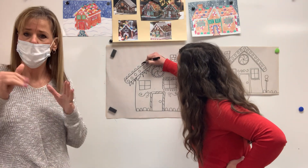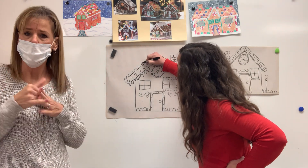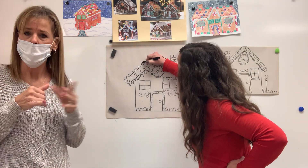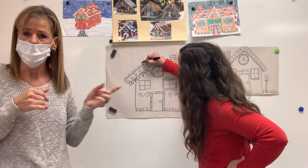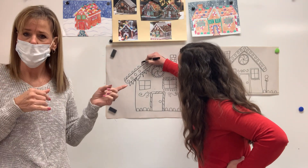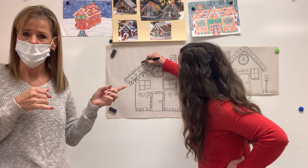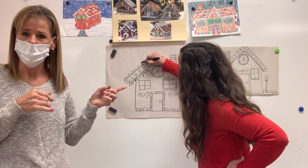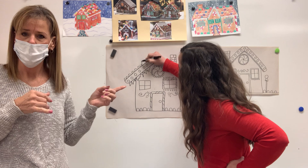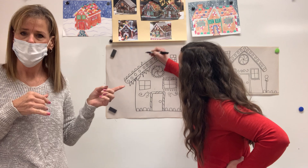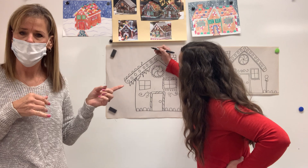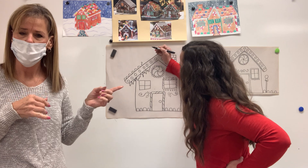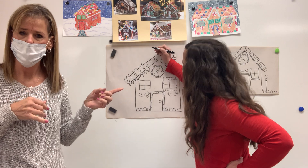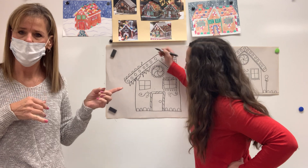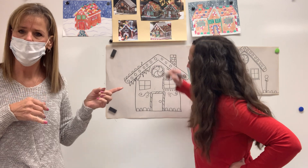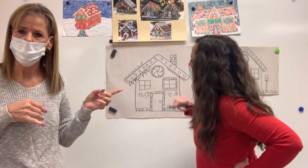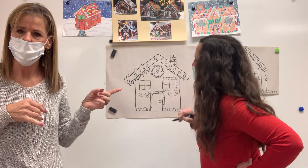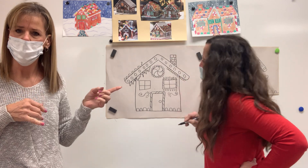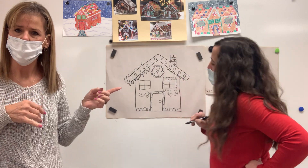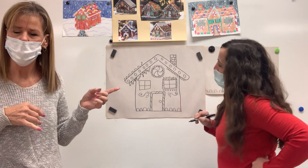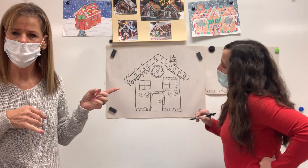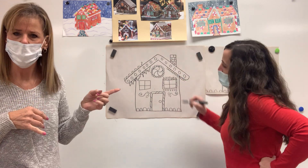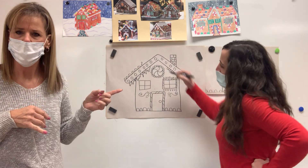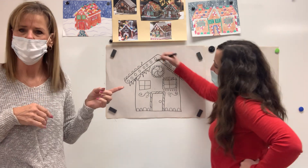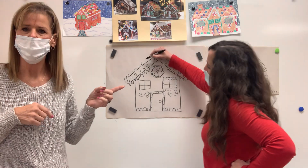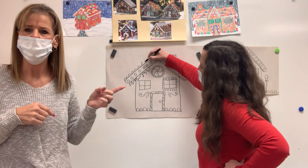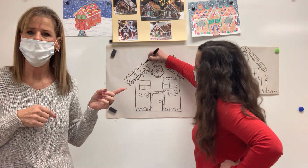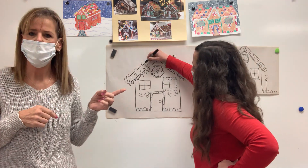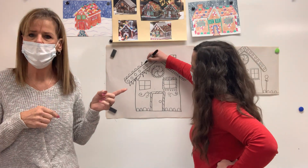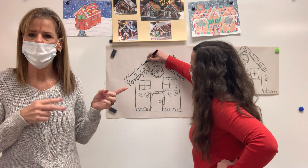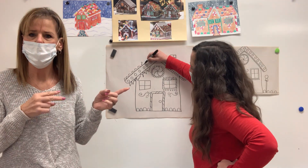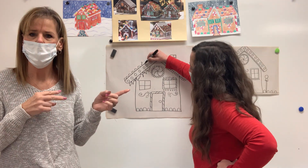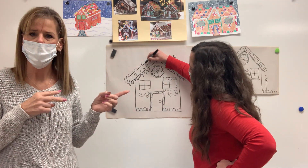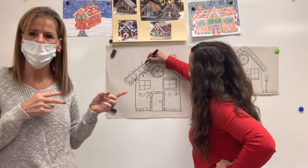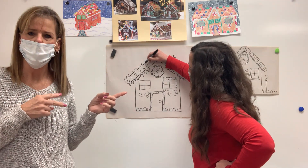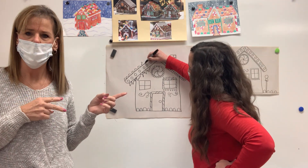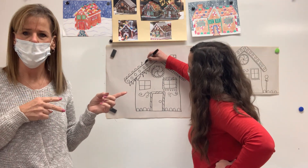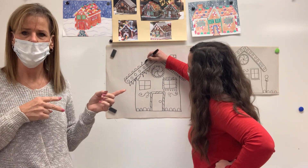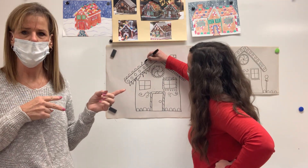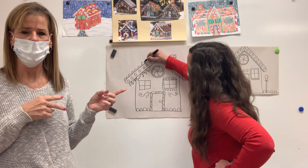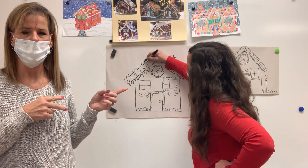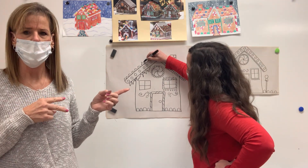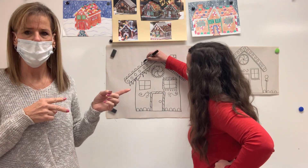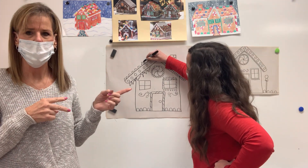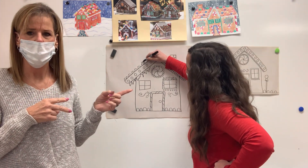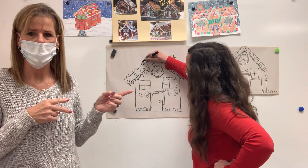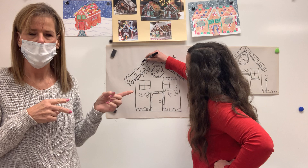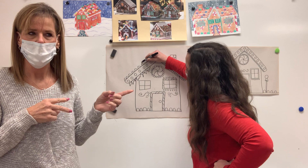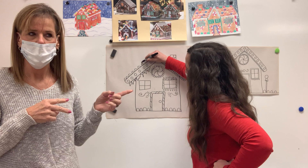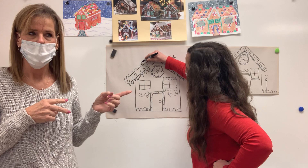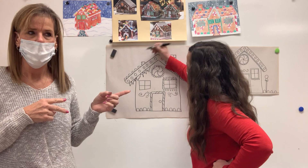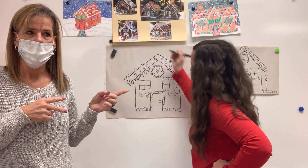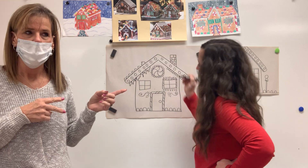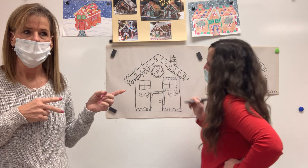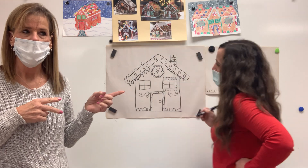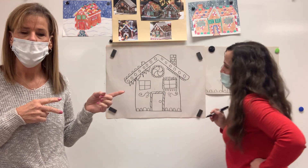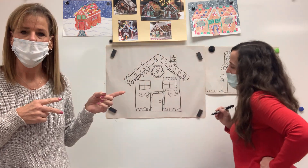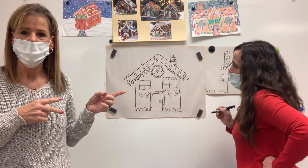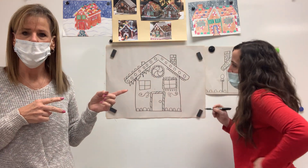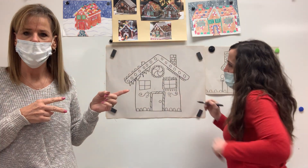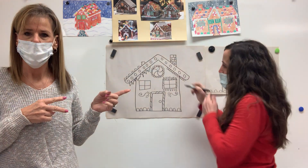little swirl on top. And then watch, it's going to curve in on this side, and it's going to touch. Okay, so let's